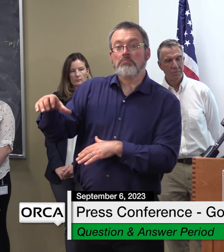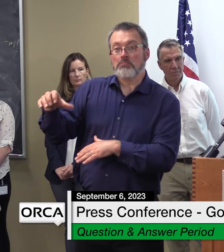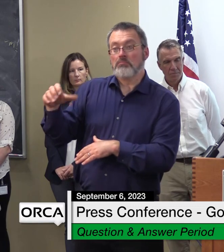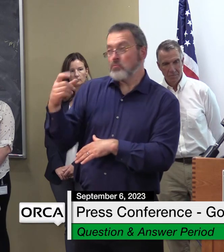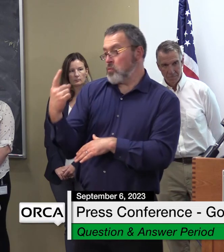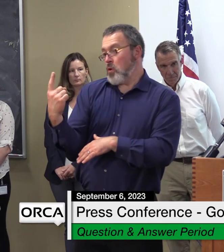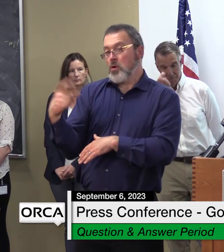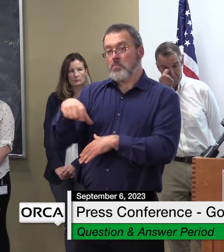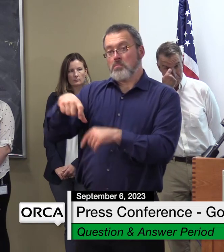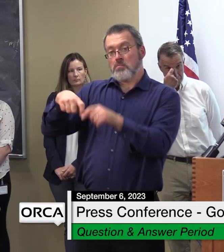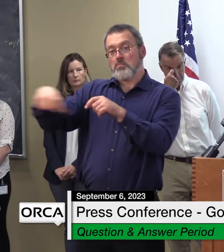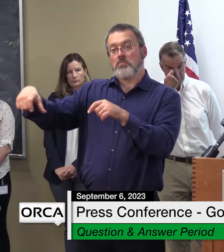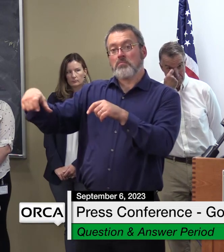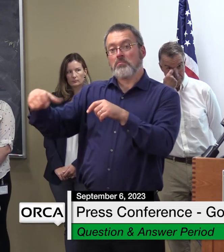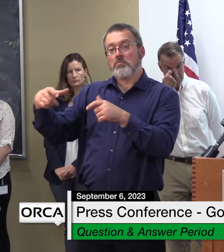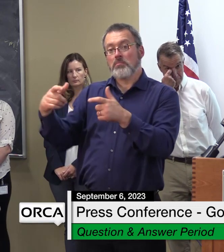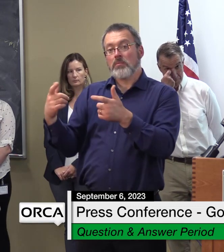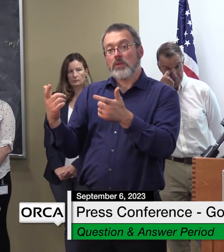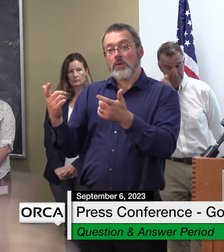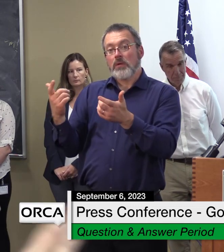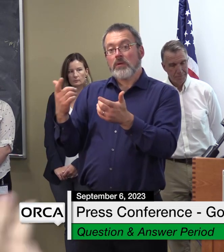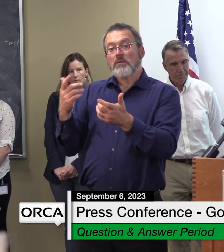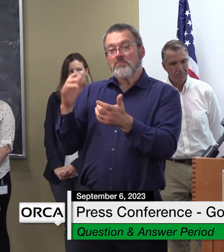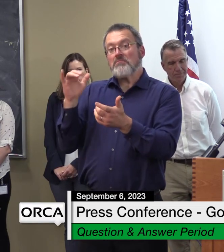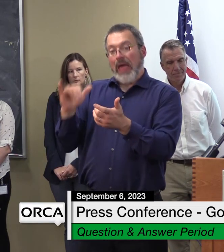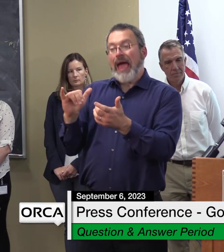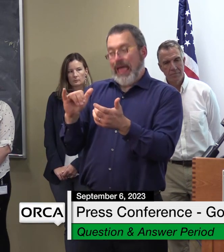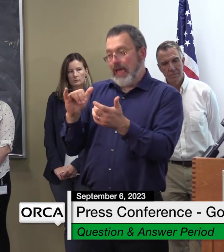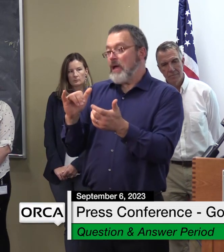we'll work with them to actually station that. So if they have